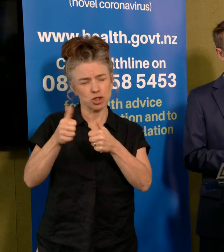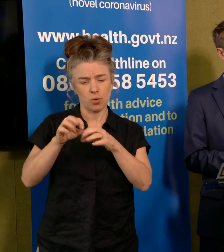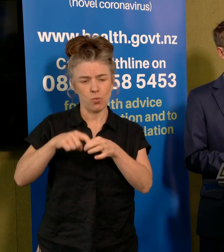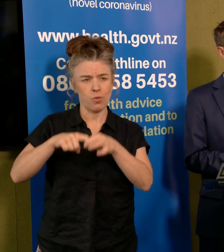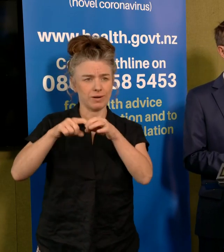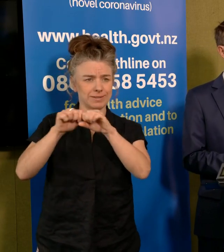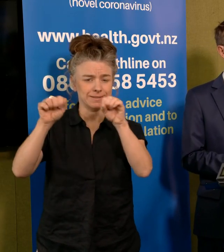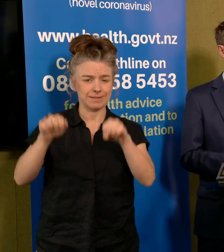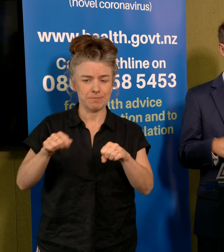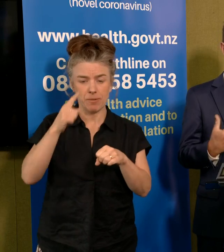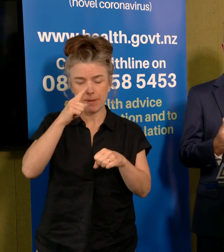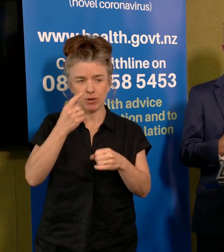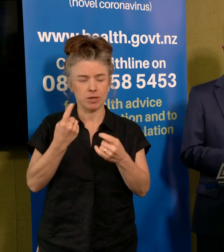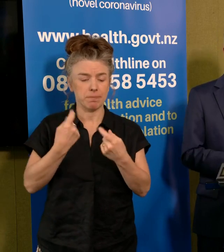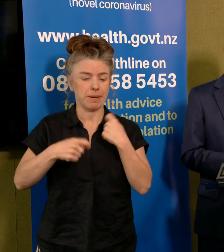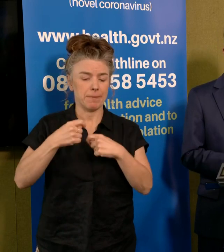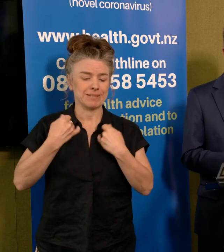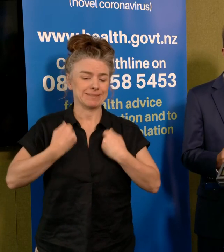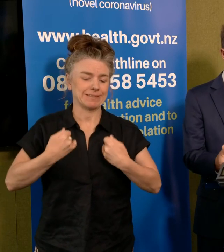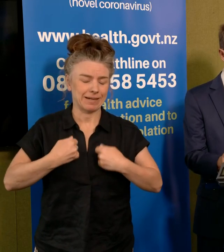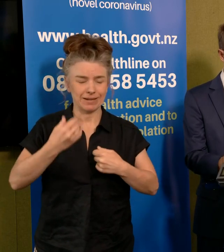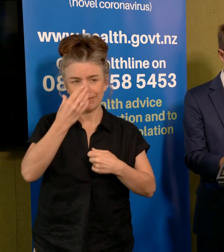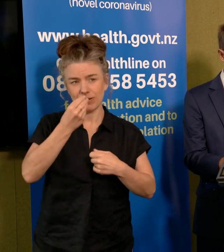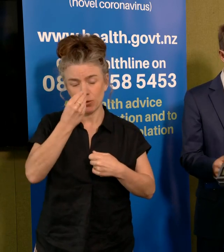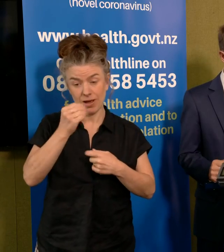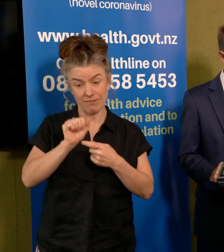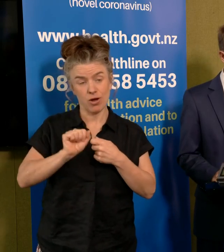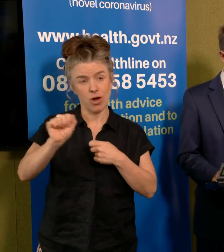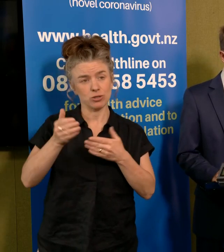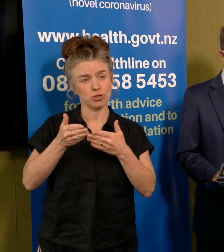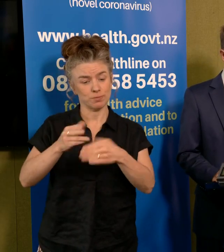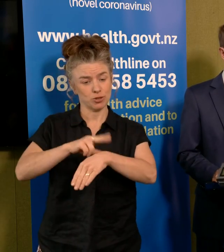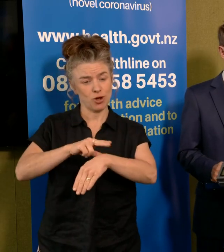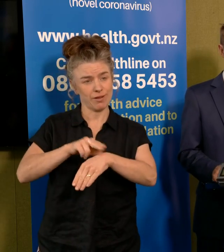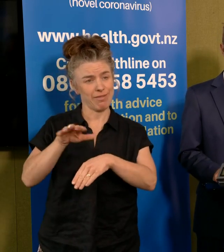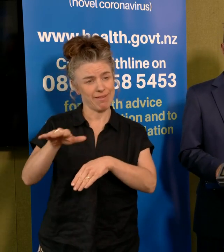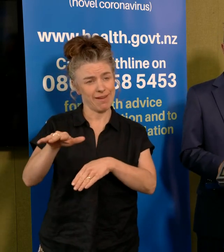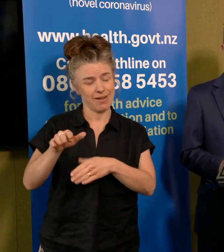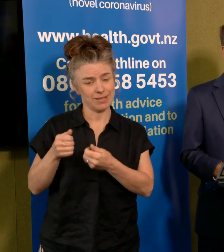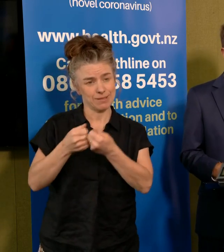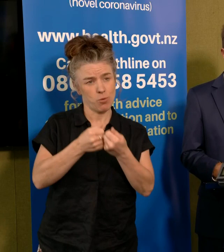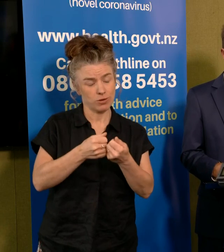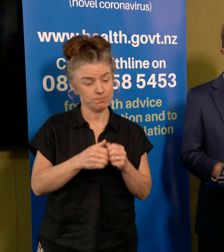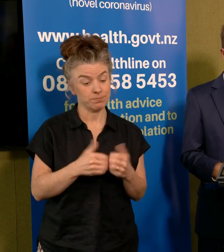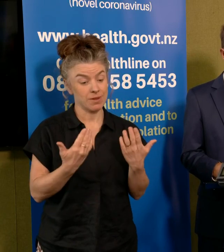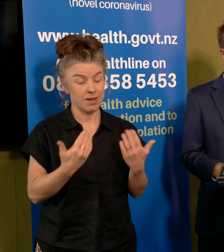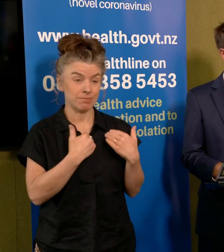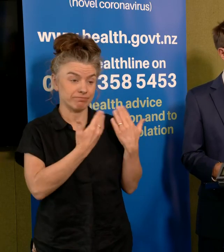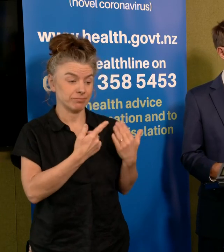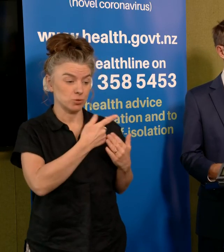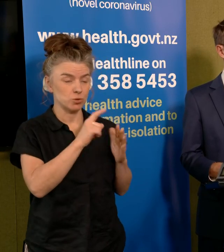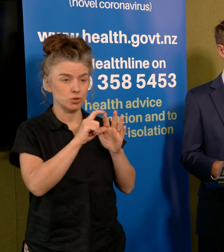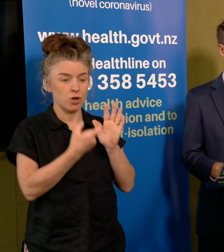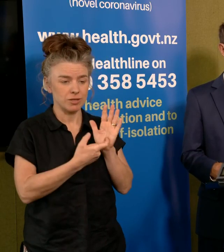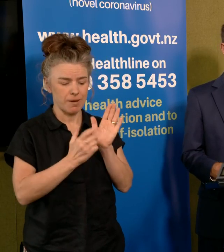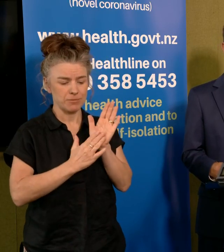get unwell with these conditions, and they have ship's doctors on board. So I'd like now just to hand over to Dr.